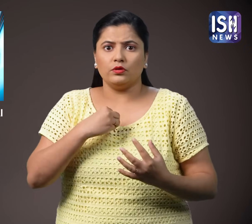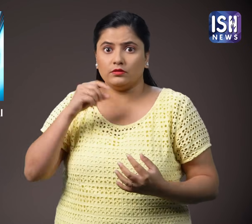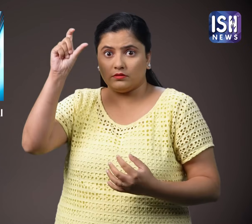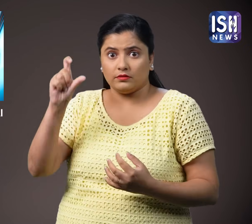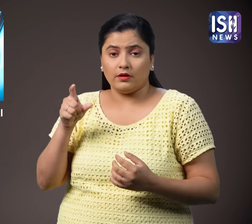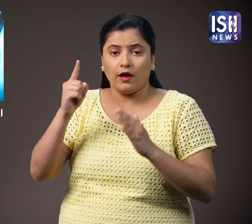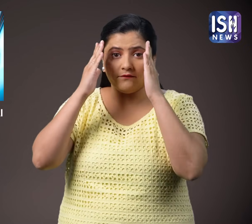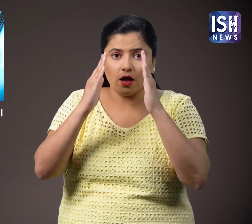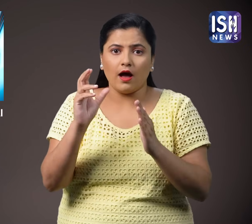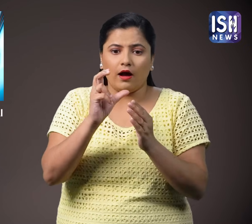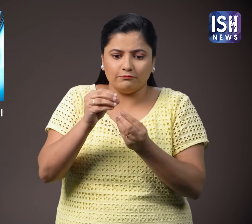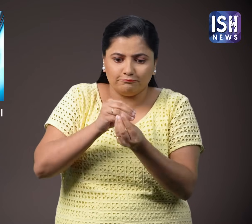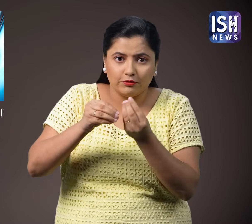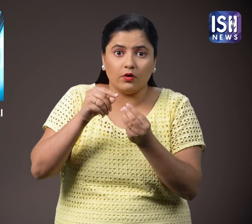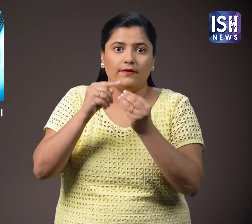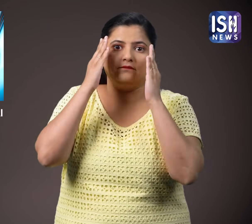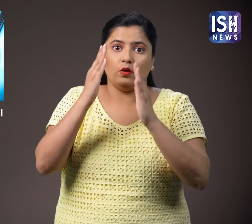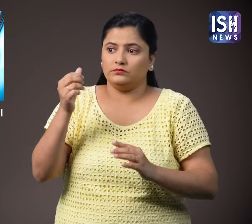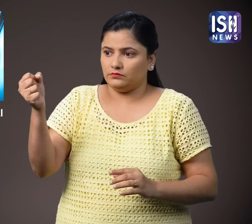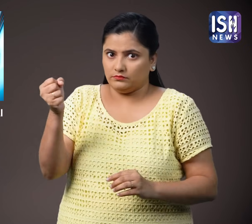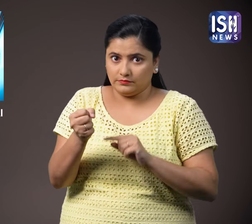embryologist directly injects the sperm into the egg.